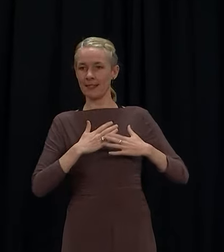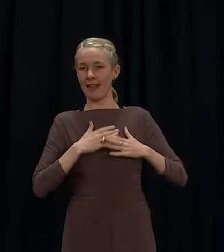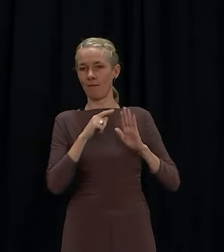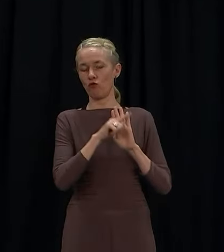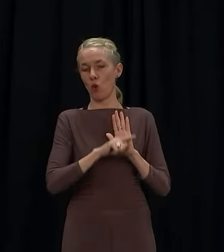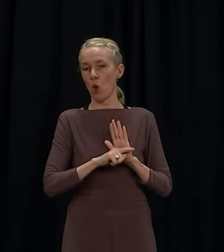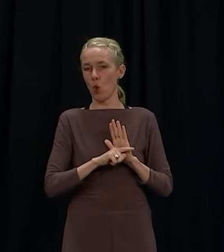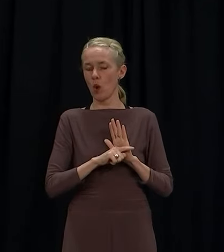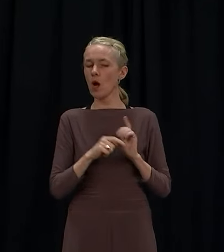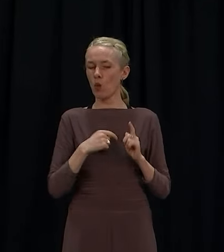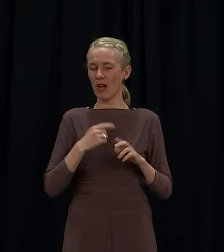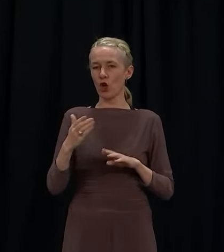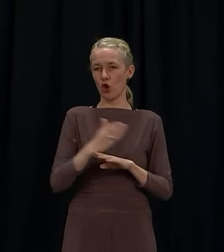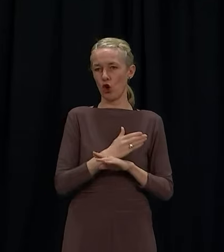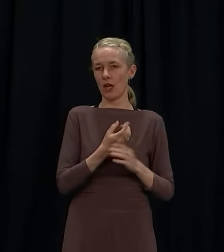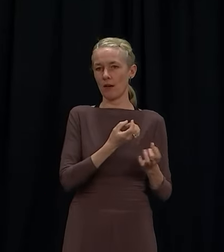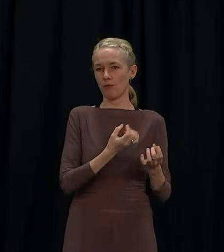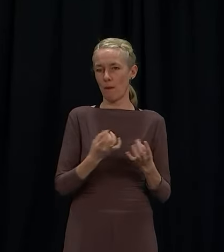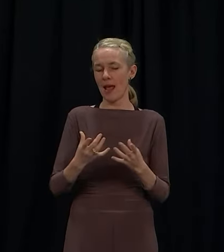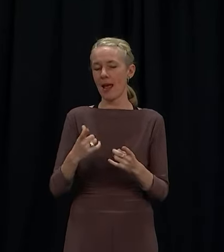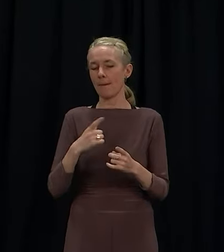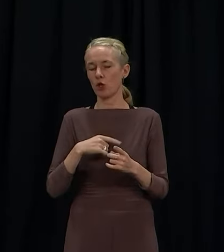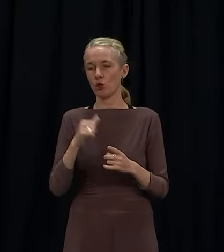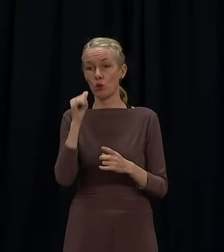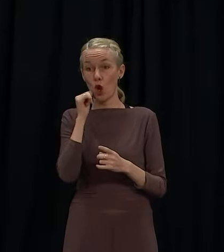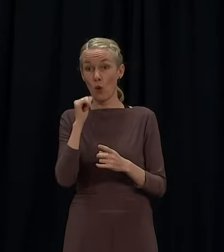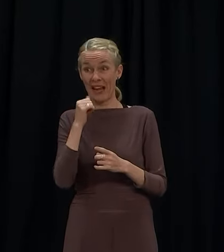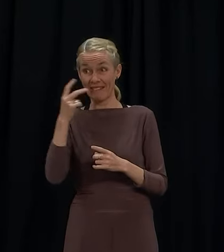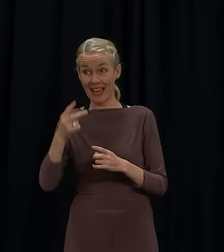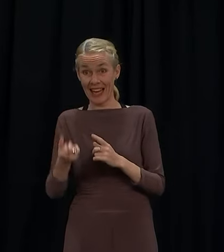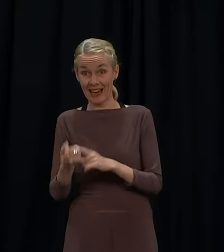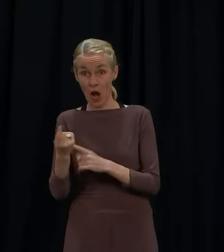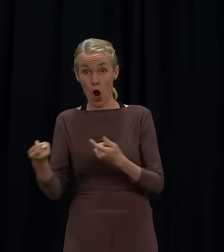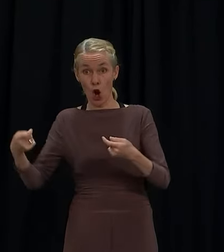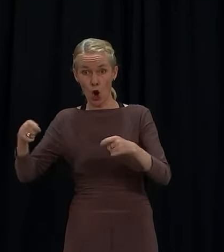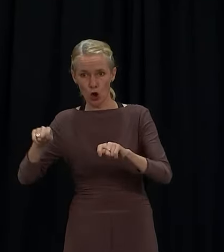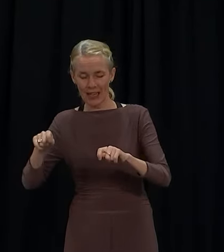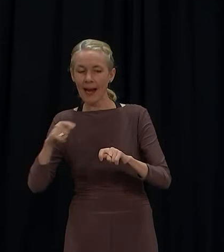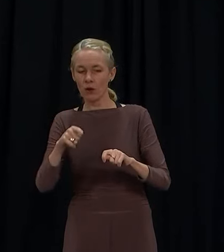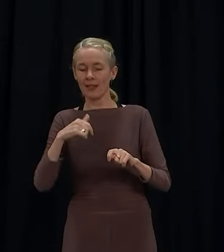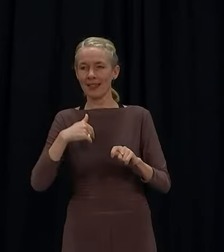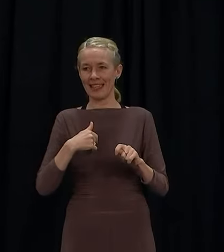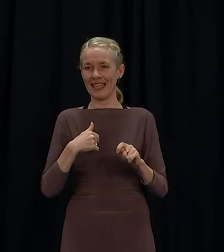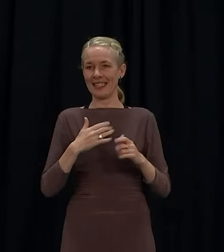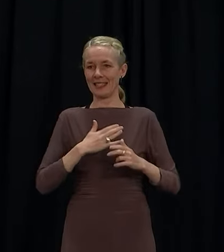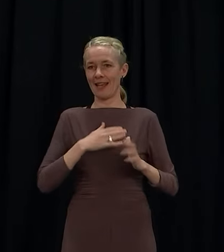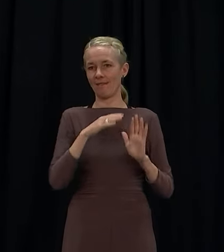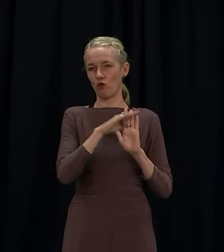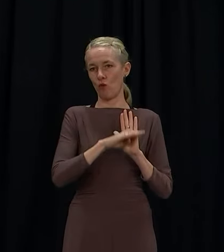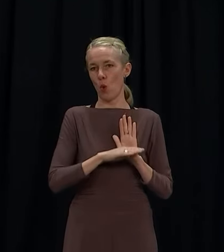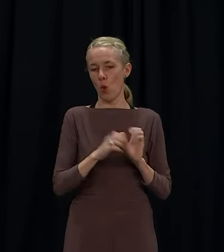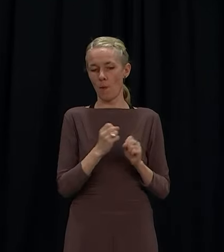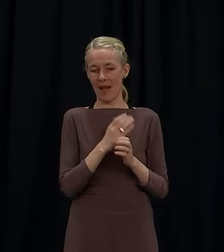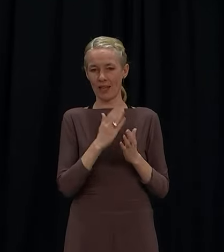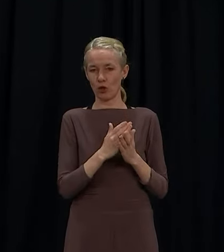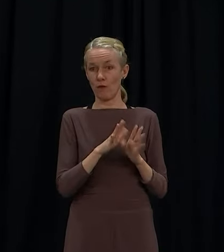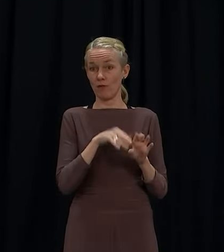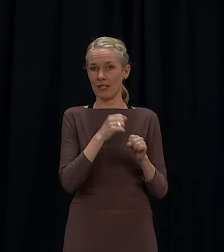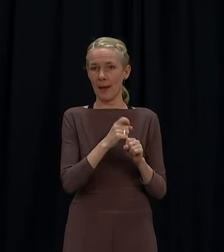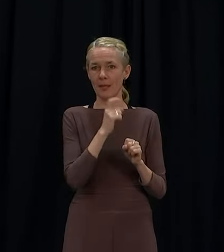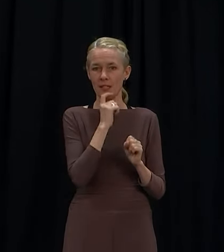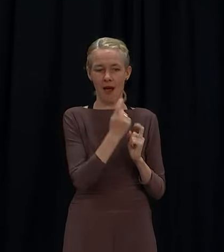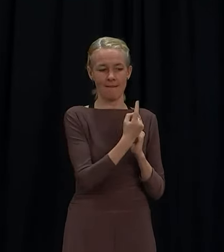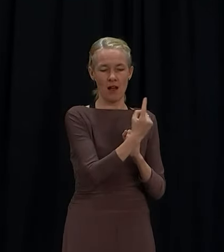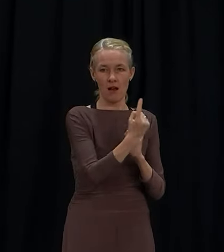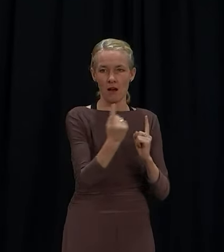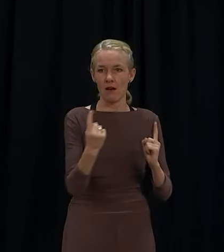someone who's an essential worker who is infectious whilst they're doing their role. So that's been something that we have emphasised